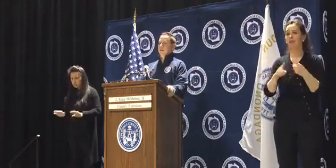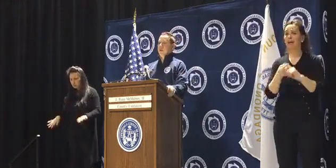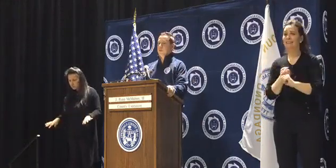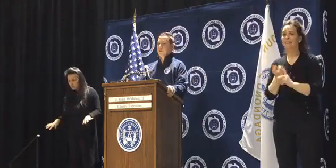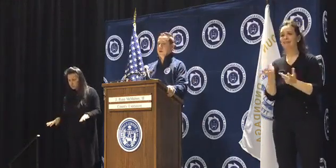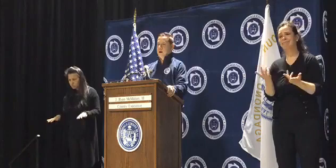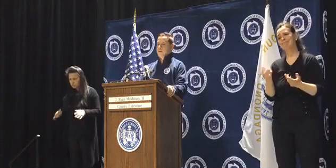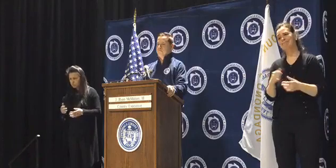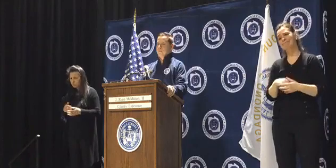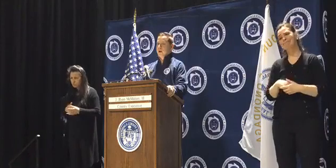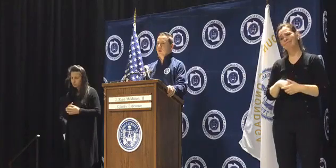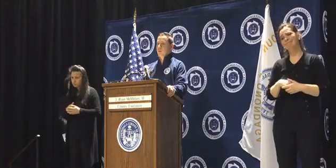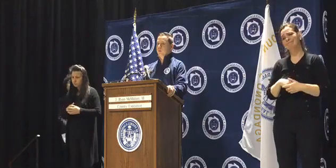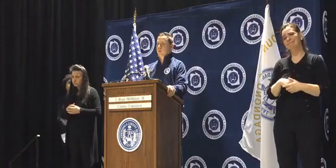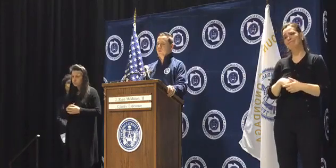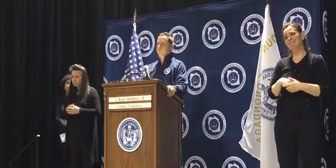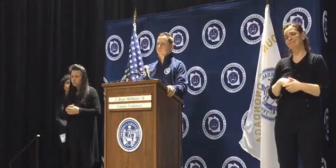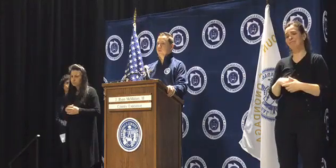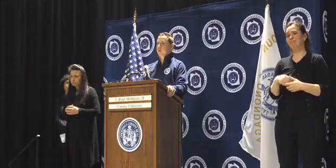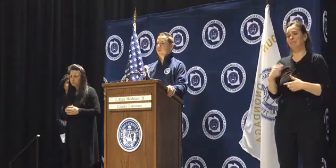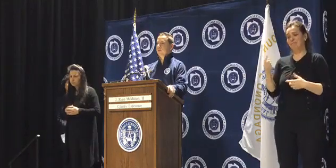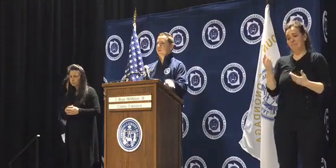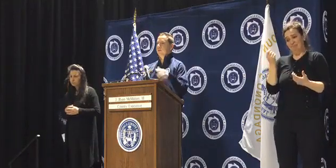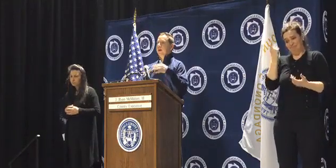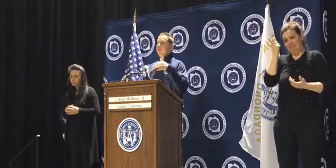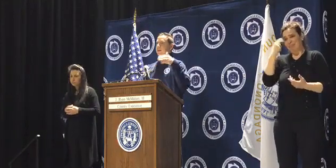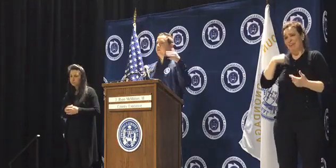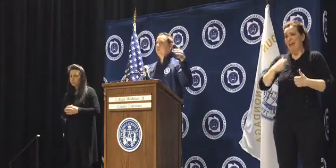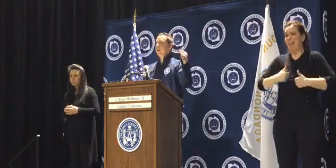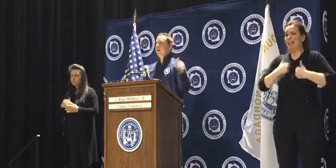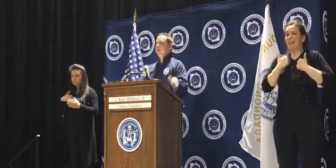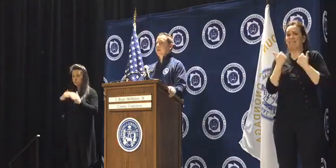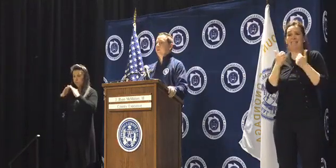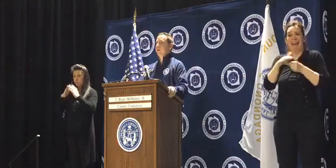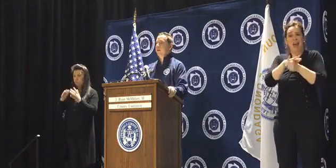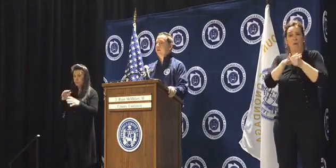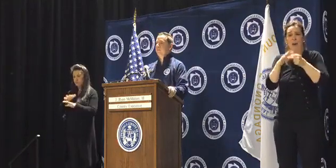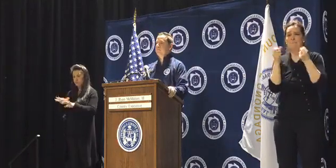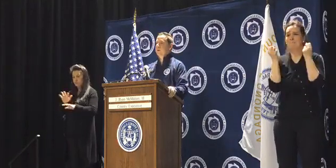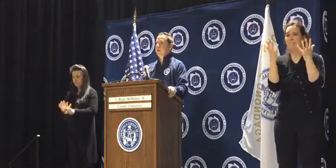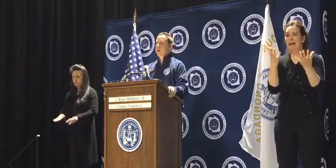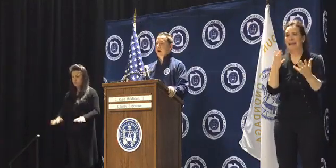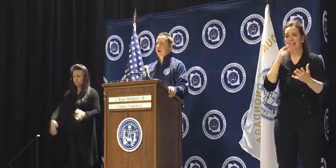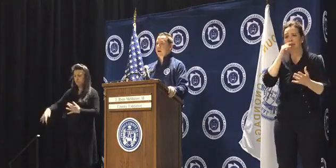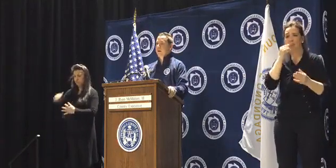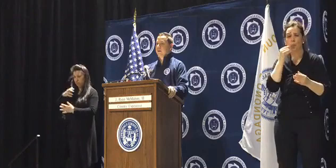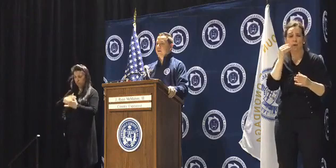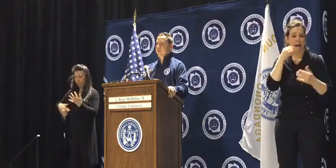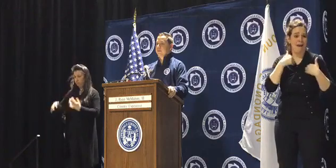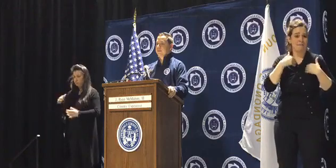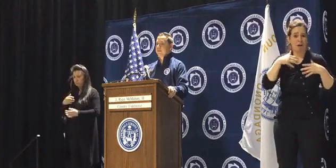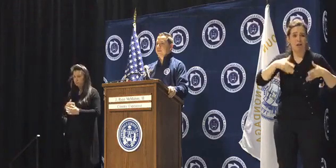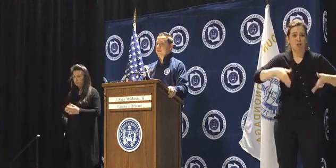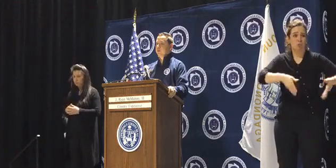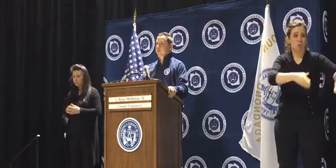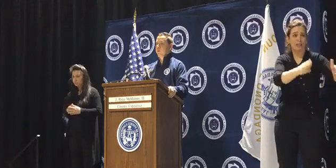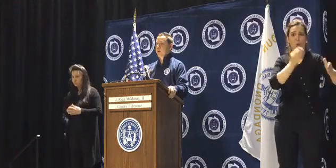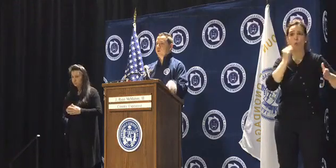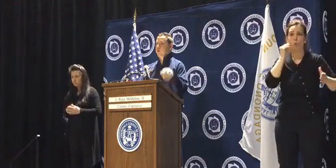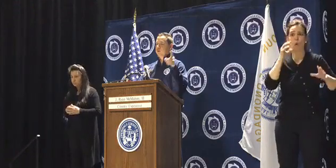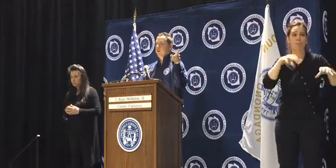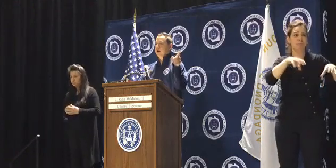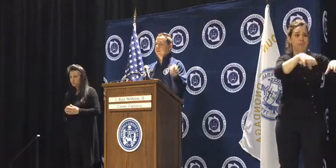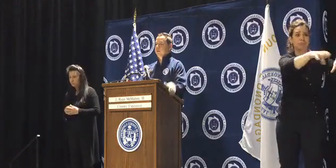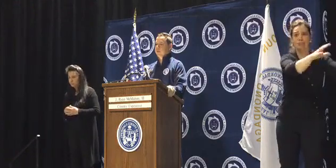kids. So I know most of them. So if I see like 8 or 10 of them playing, I'll stop and yell at them and tease them a little